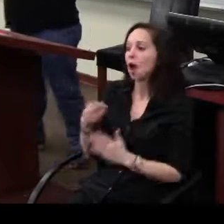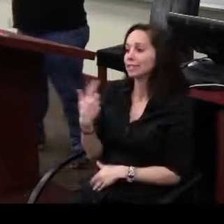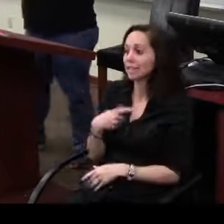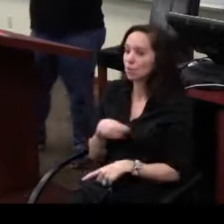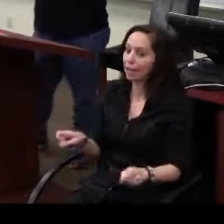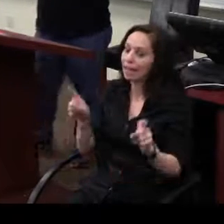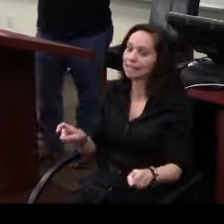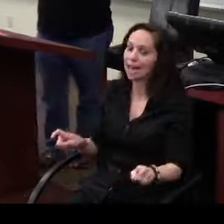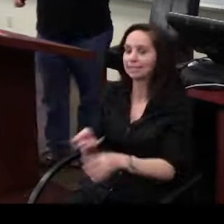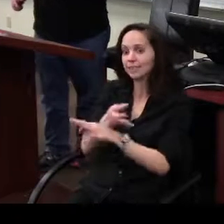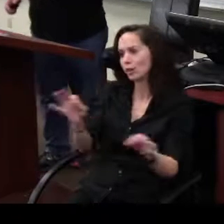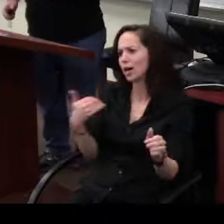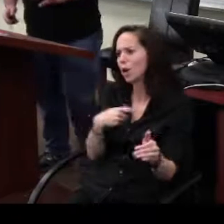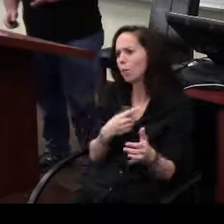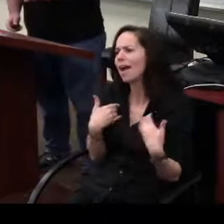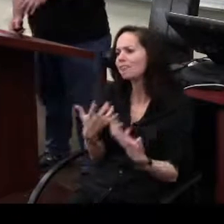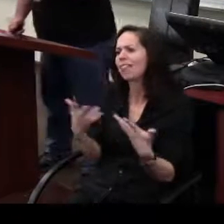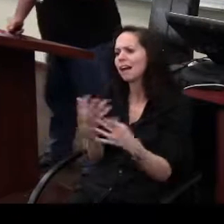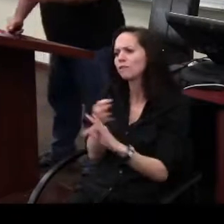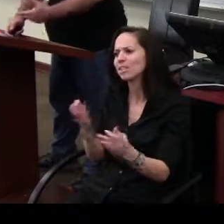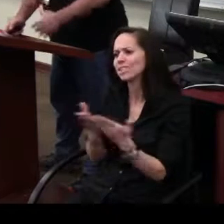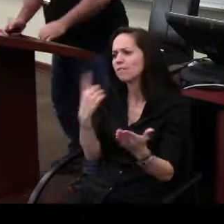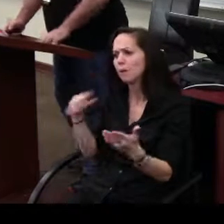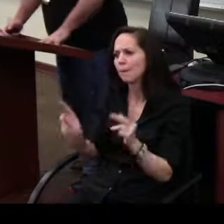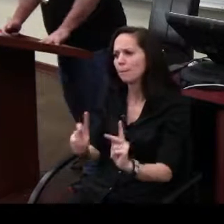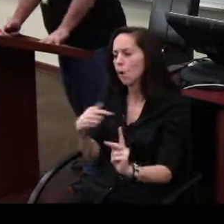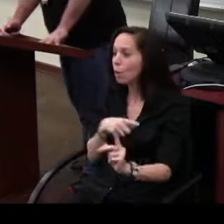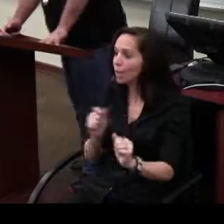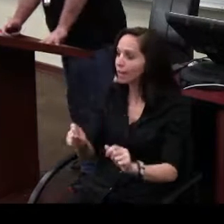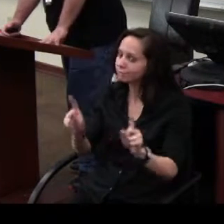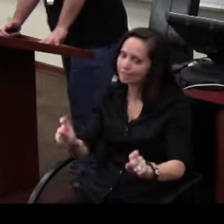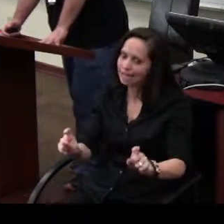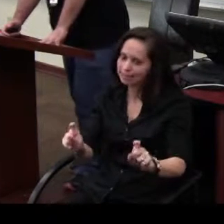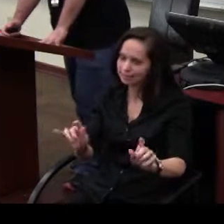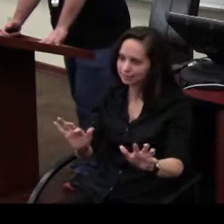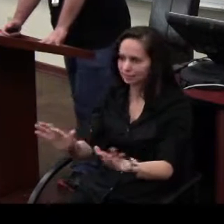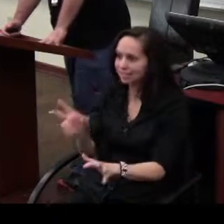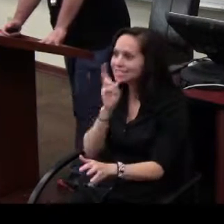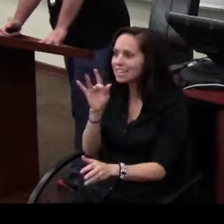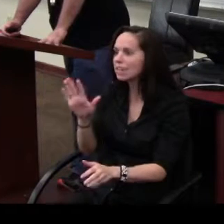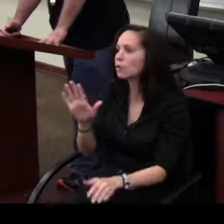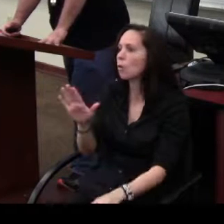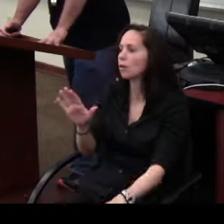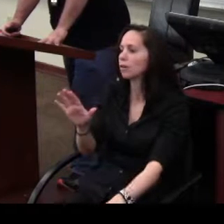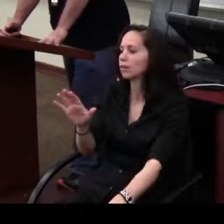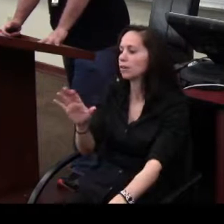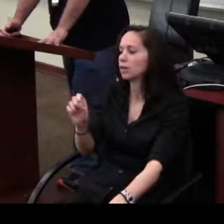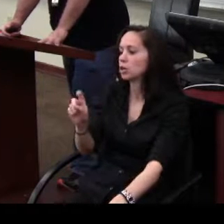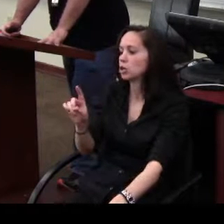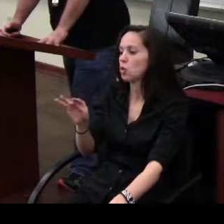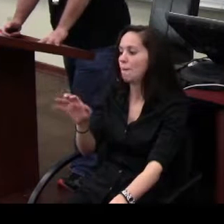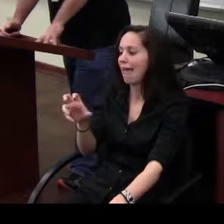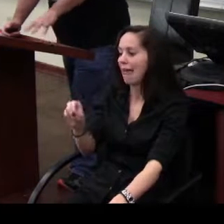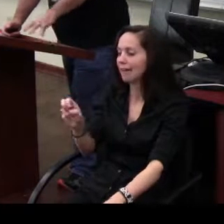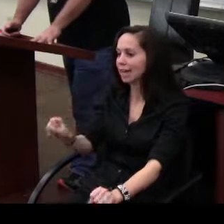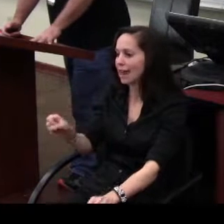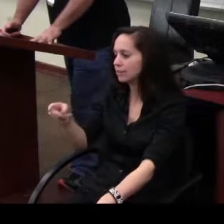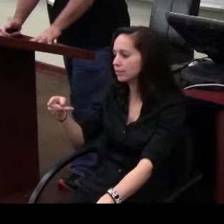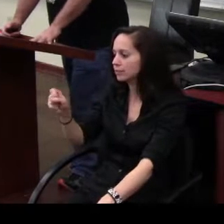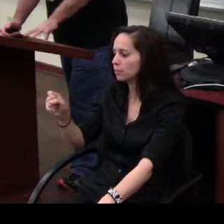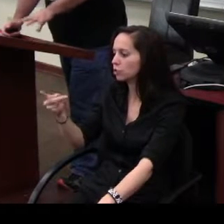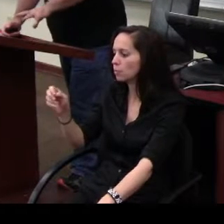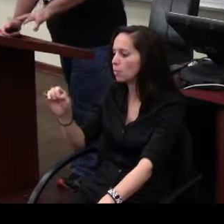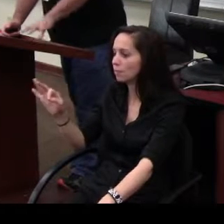run a test. It's free. We have a bunch of free stuff we do for people. We can run a test on that and see if your domain is susceptible to spoofing. If it is,